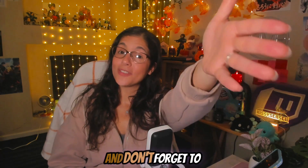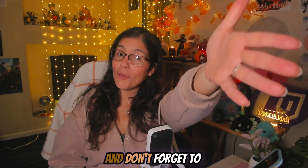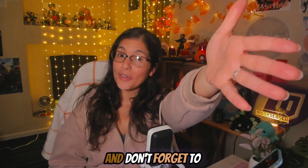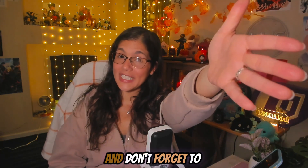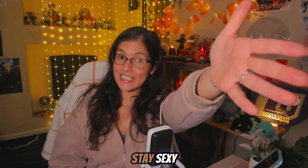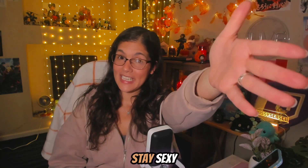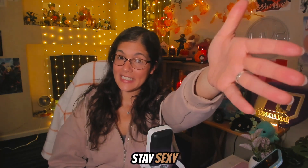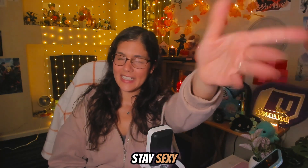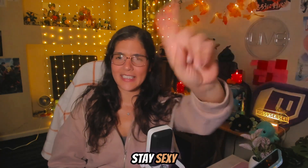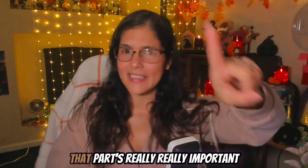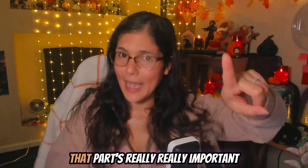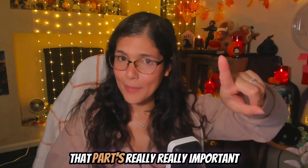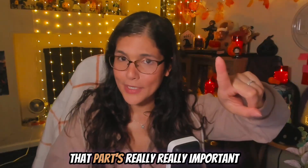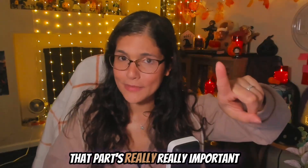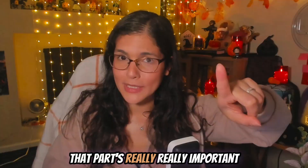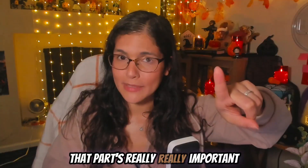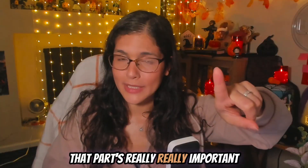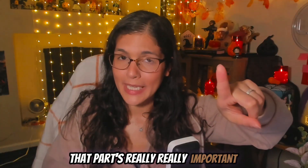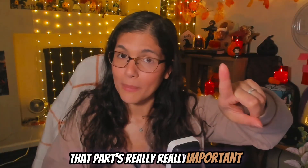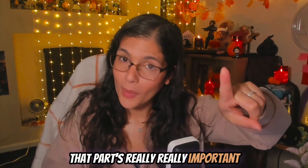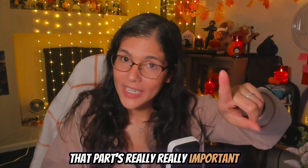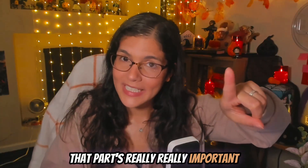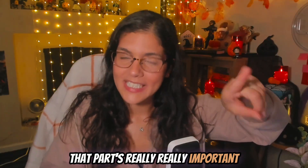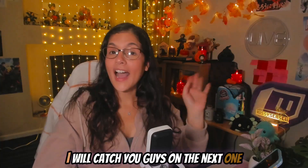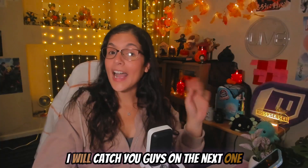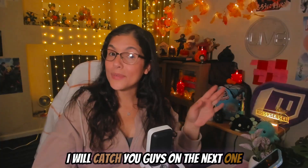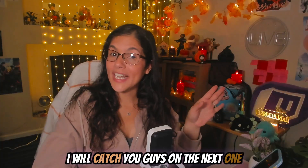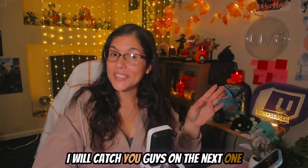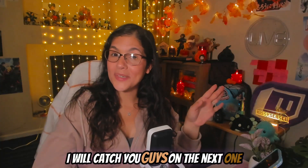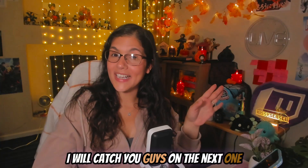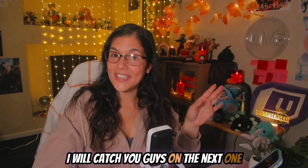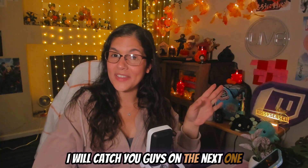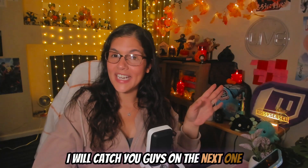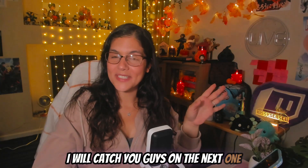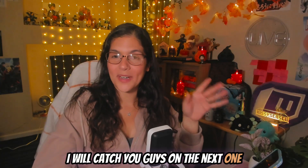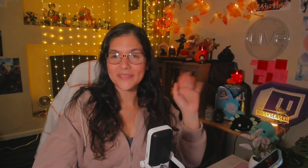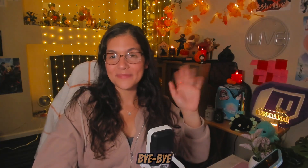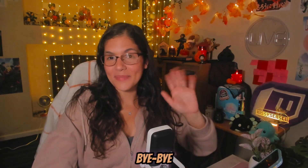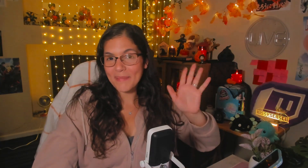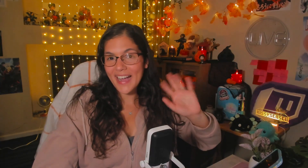forget to stay sexy. That part's really, really important. I will catch you guys on the next one. Bye-bye!